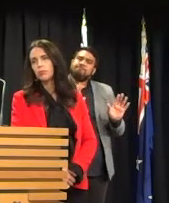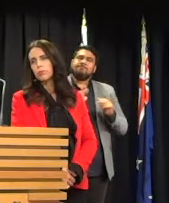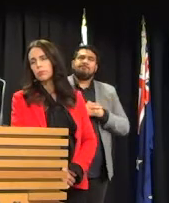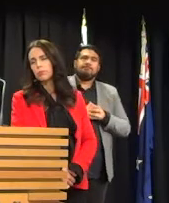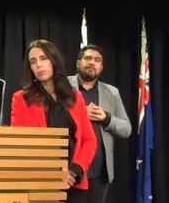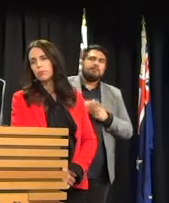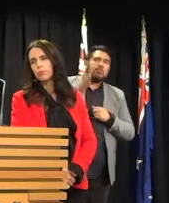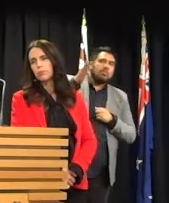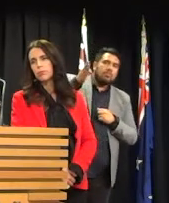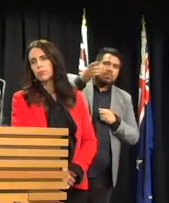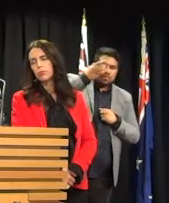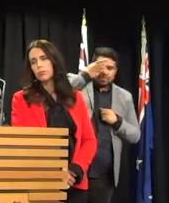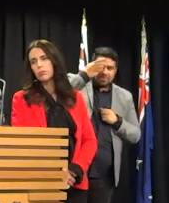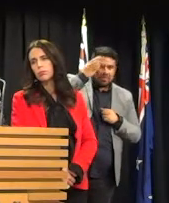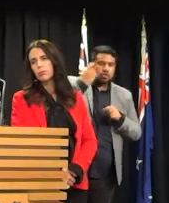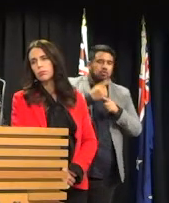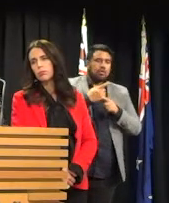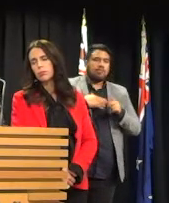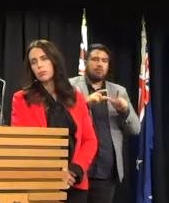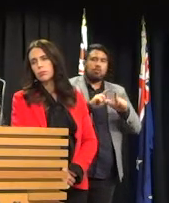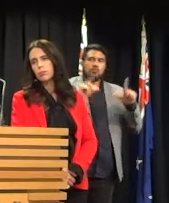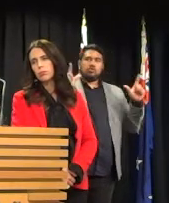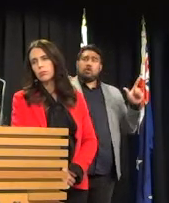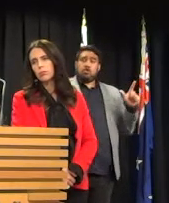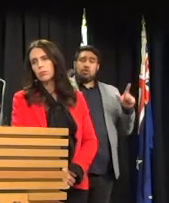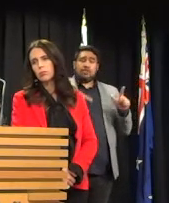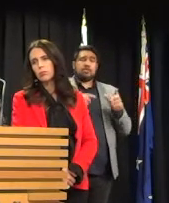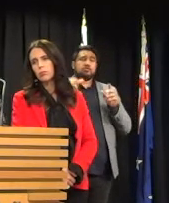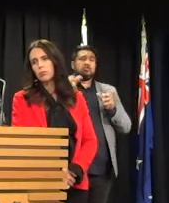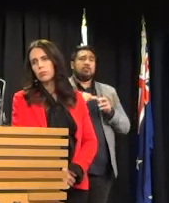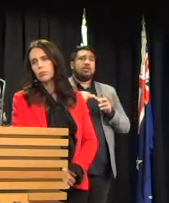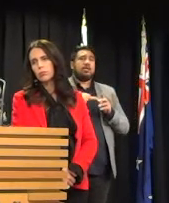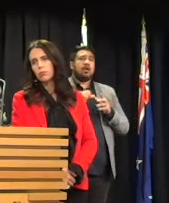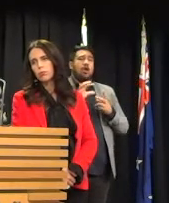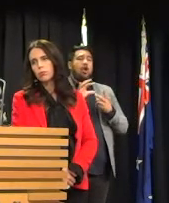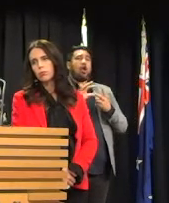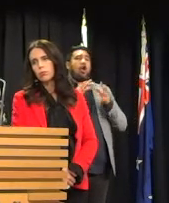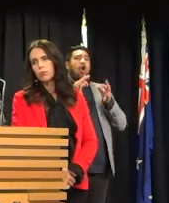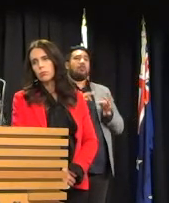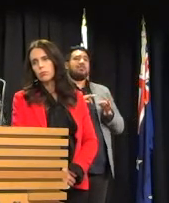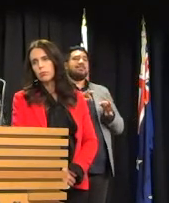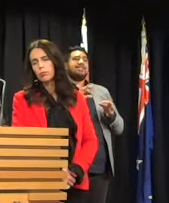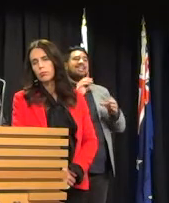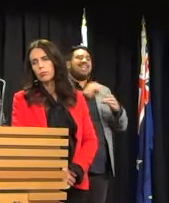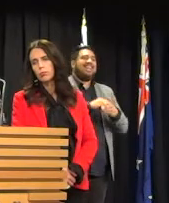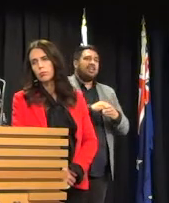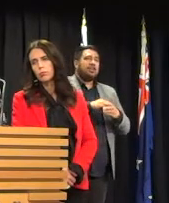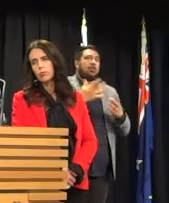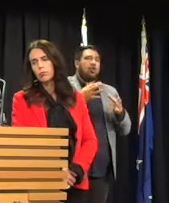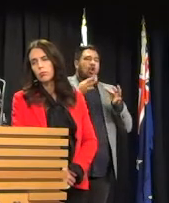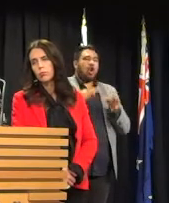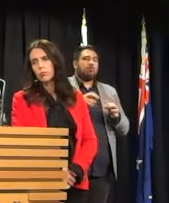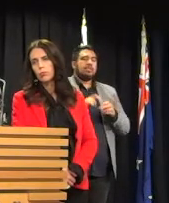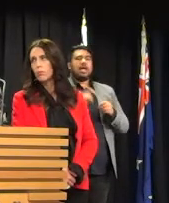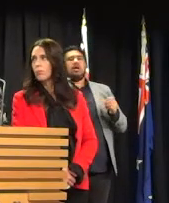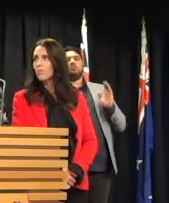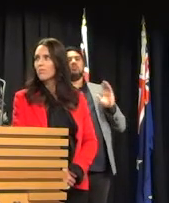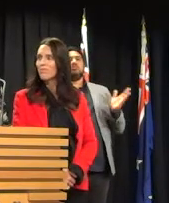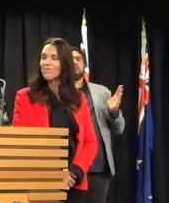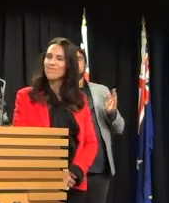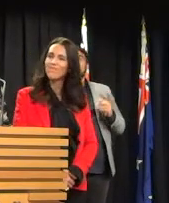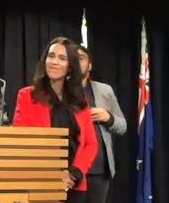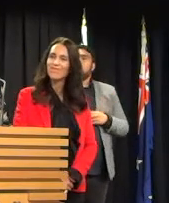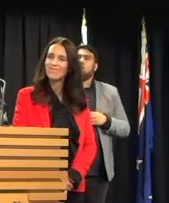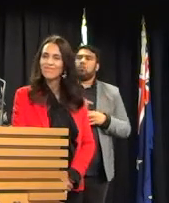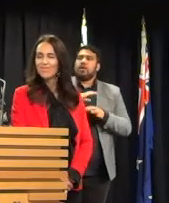do you have a view on whether it should be opt-out or opt-in as the model when it comes to sharing of personal data? We're not going down the